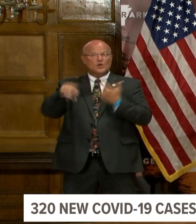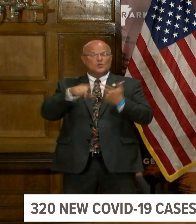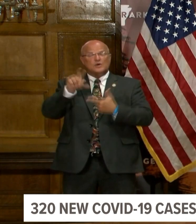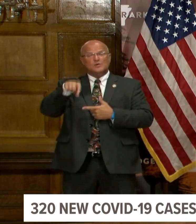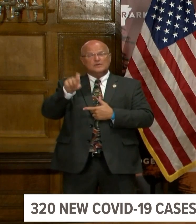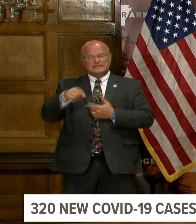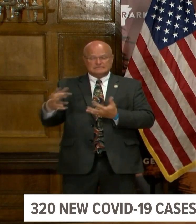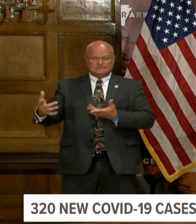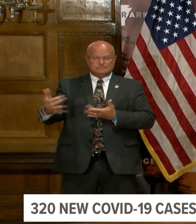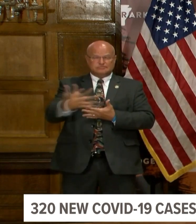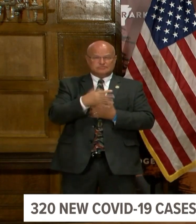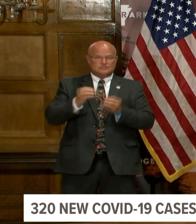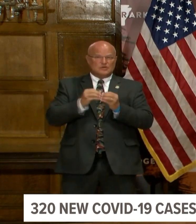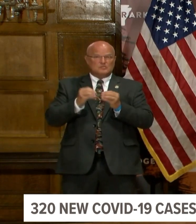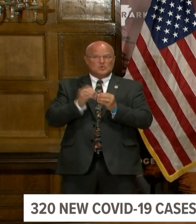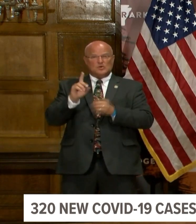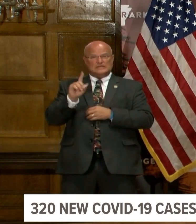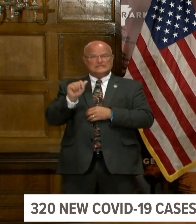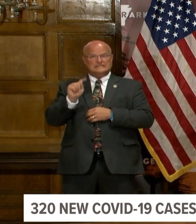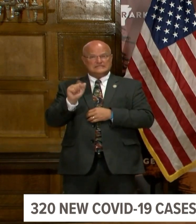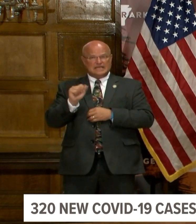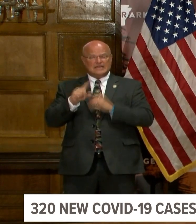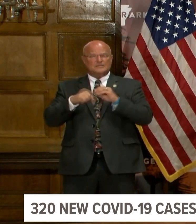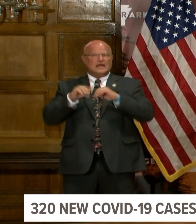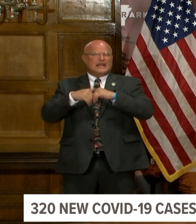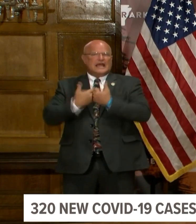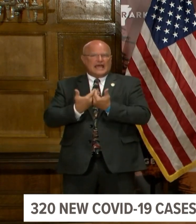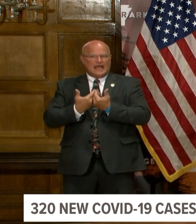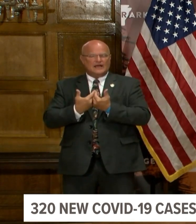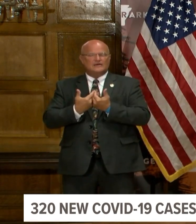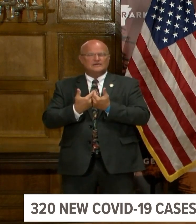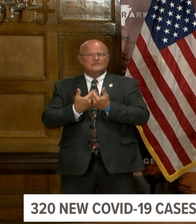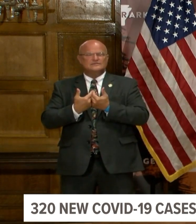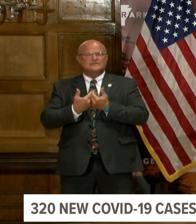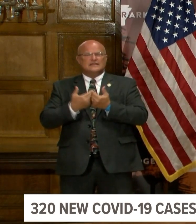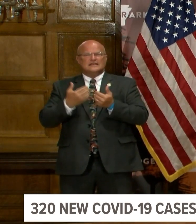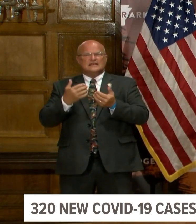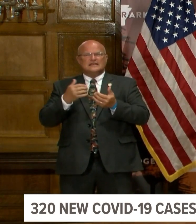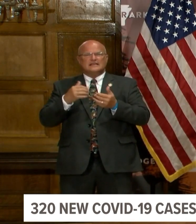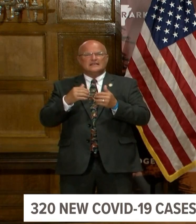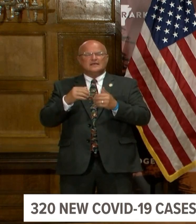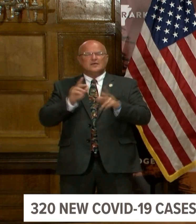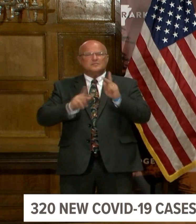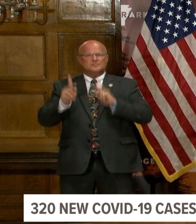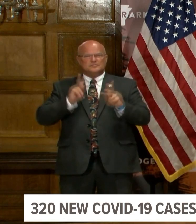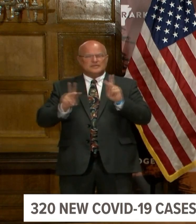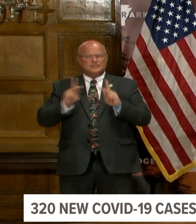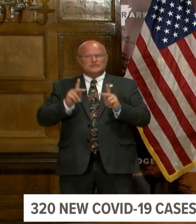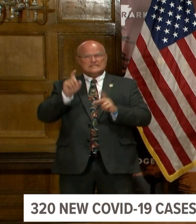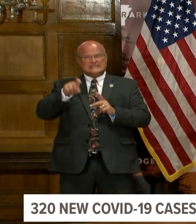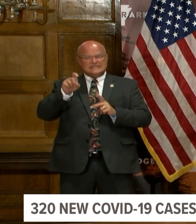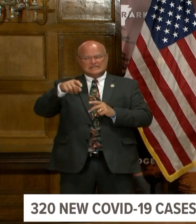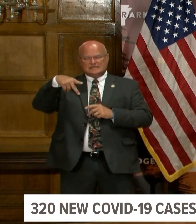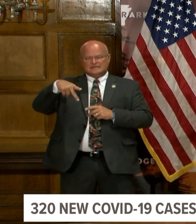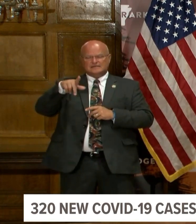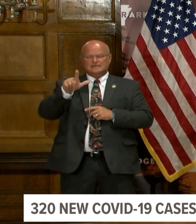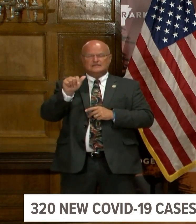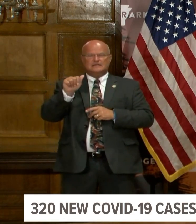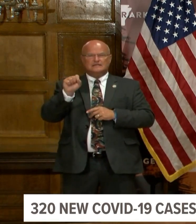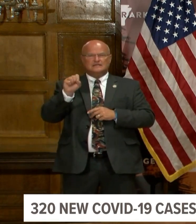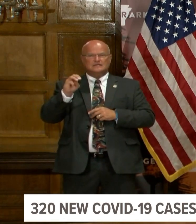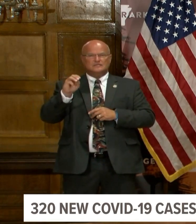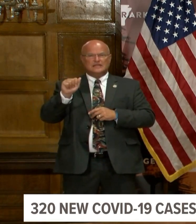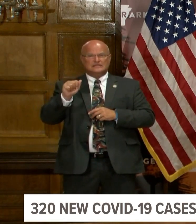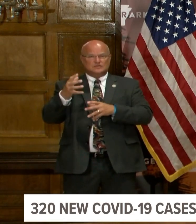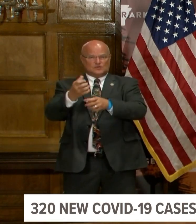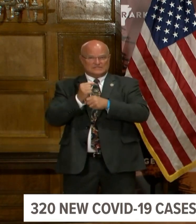to gather additional data on how efficacious convalescent plasma is for patients receiving